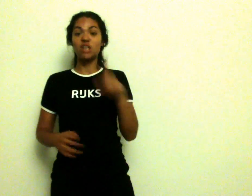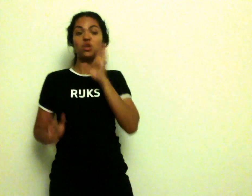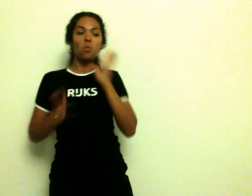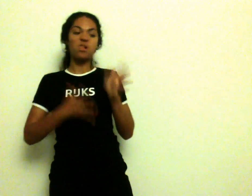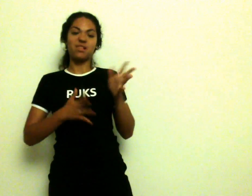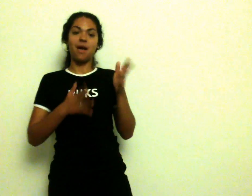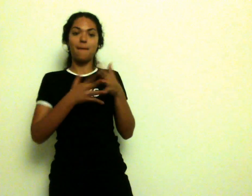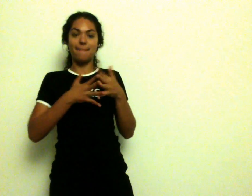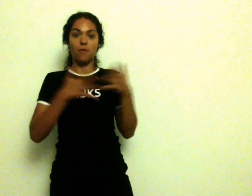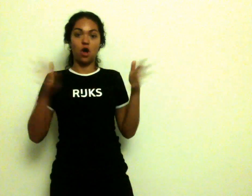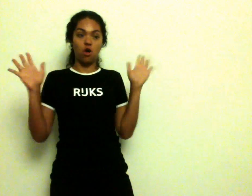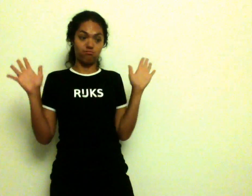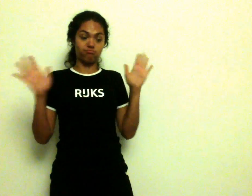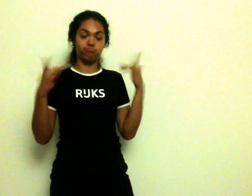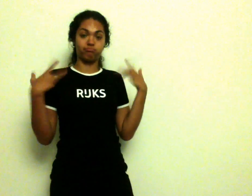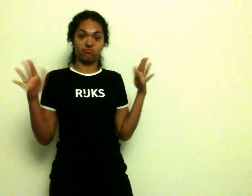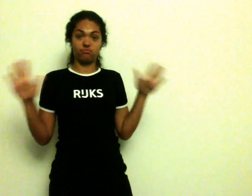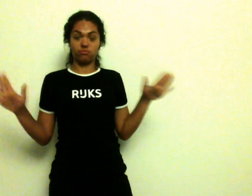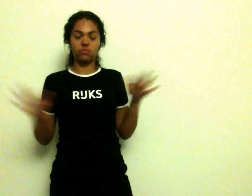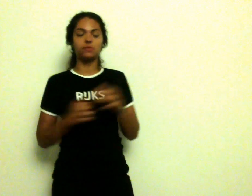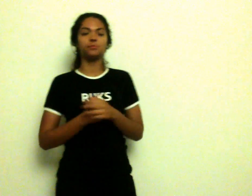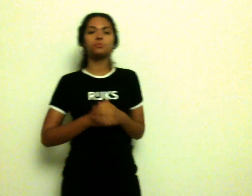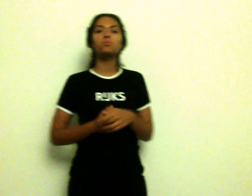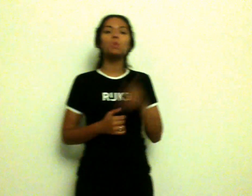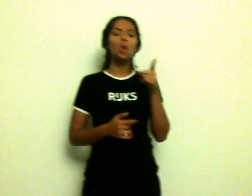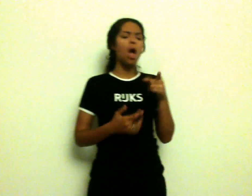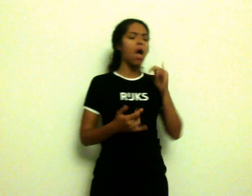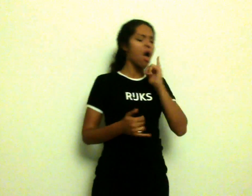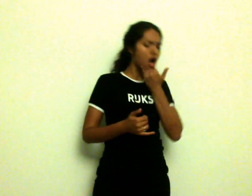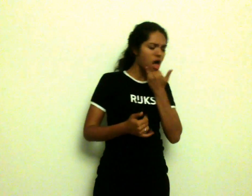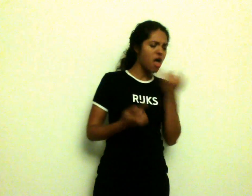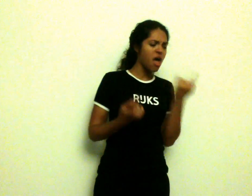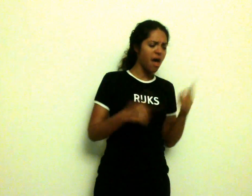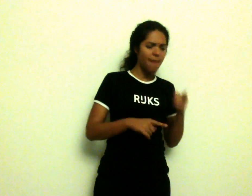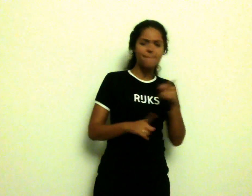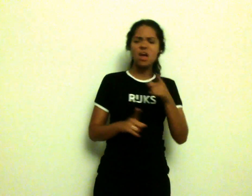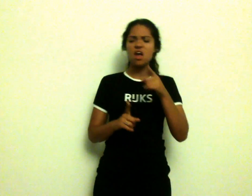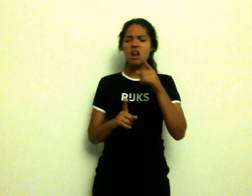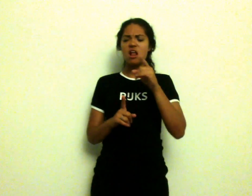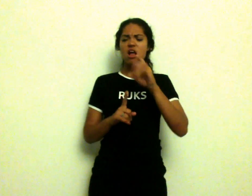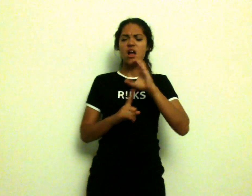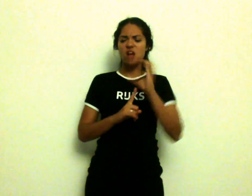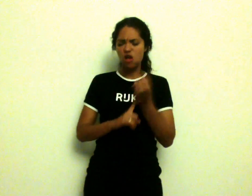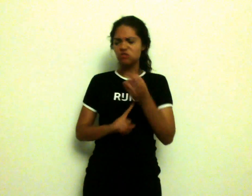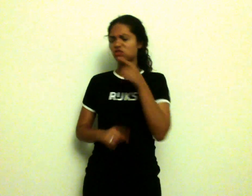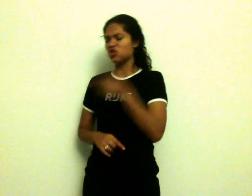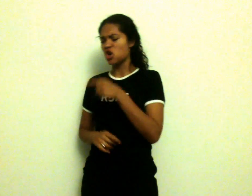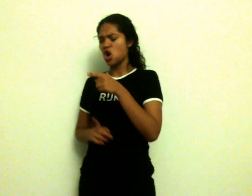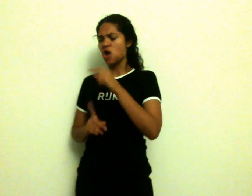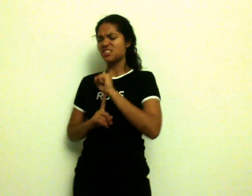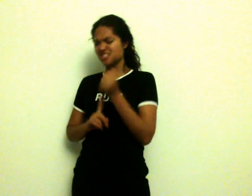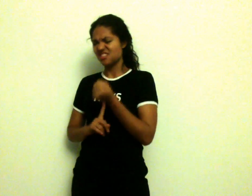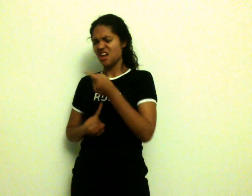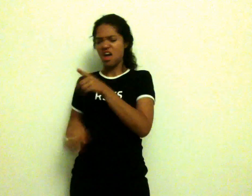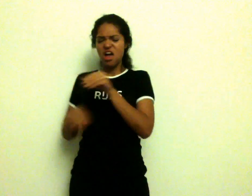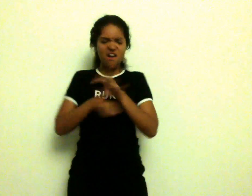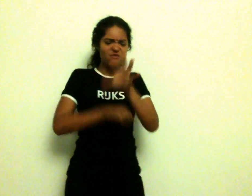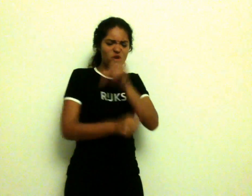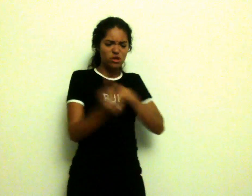This is the fault of society. Society is the fault of conditions, and conditions are the fault of society. We believe that each man must find the truth that is right